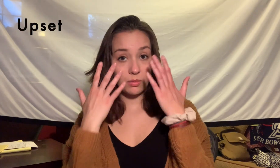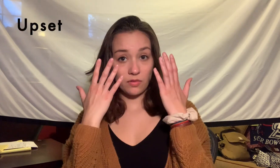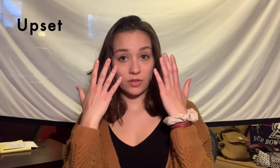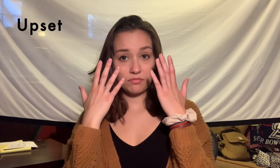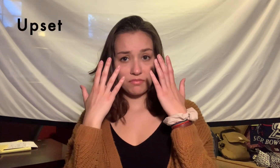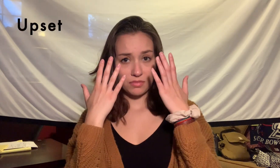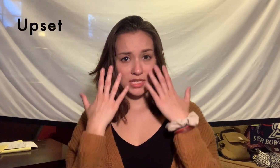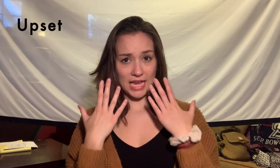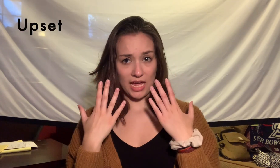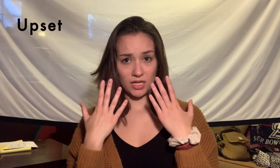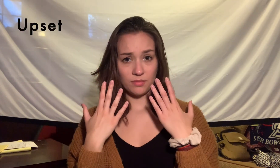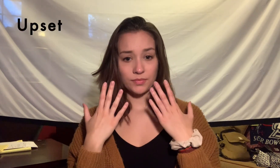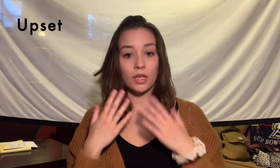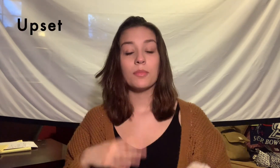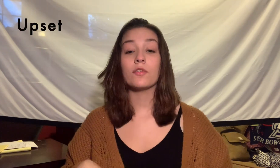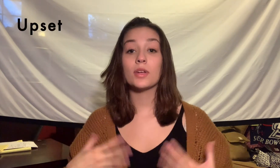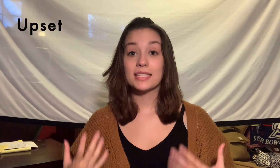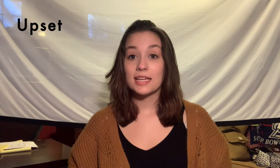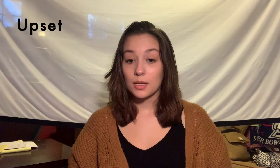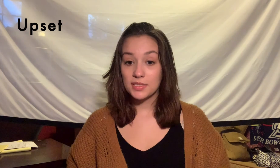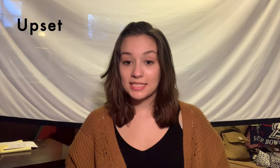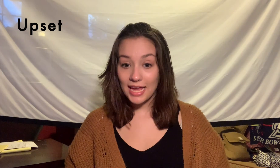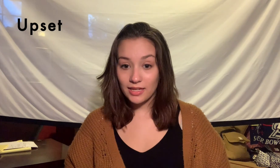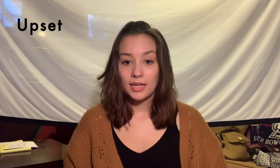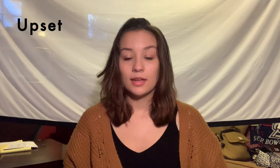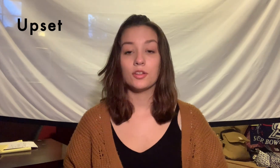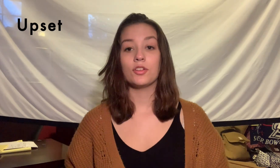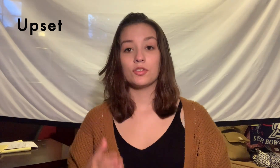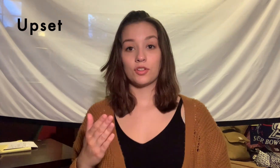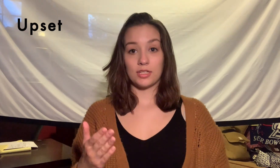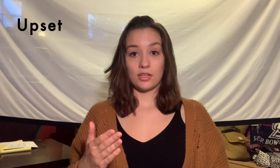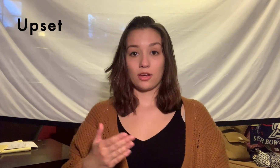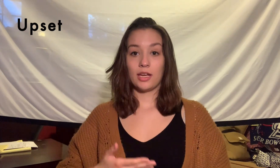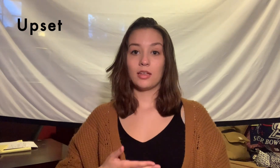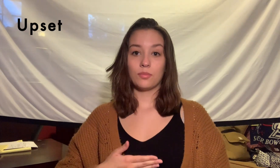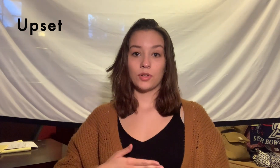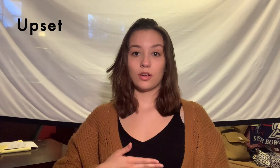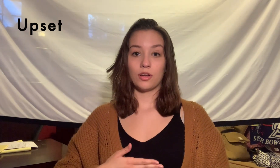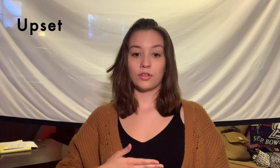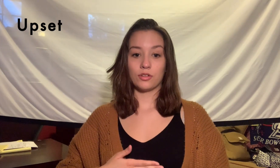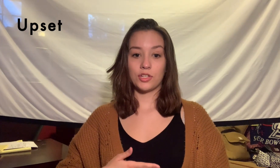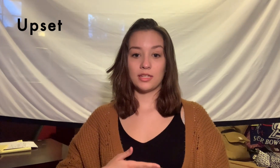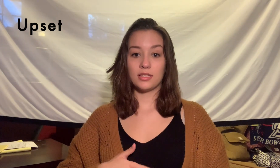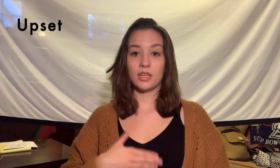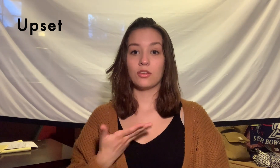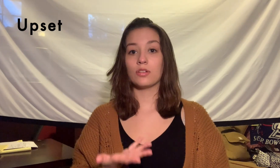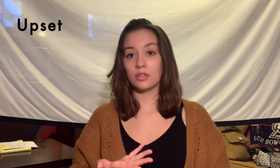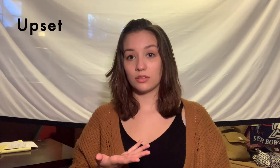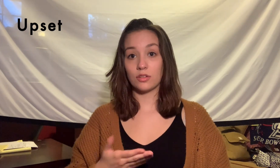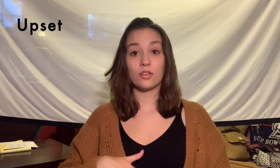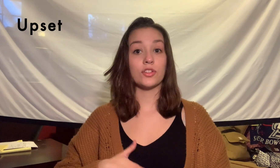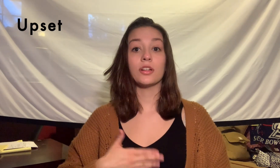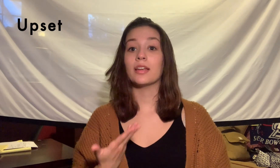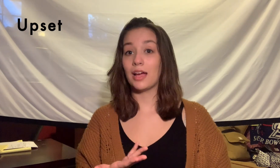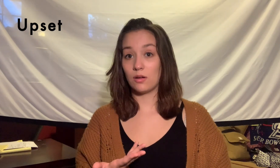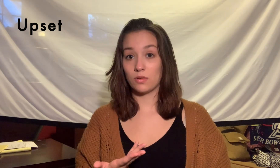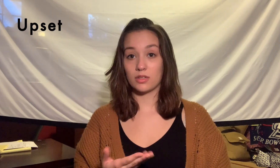over sad. But if you want to say upset, what you're going to do is you're going to take your hand, put it on your chest, and you're going to turn it outward and up.